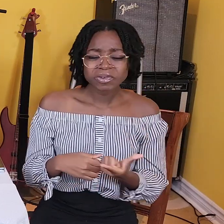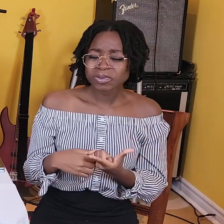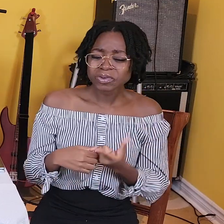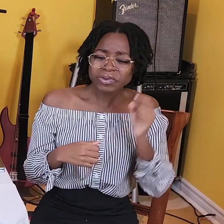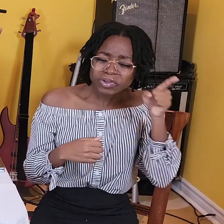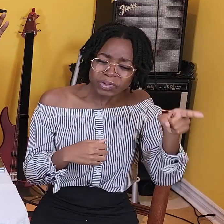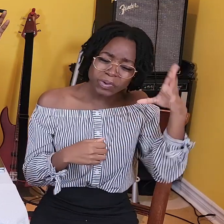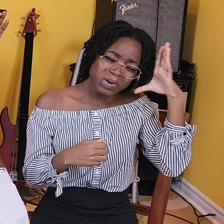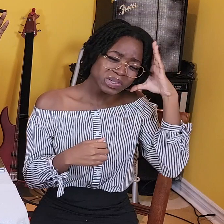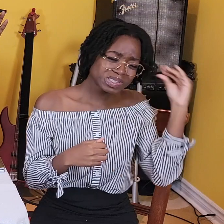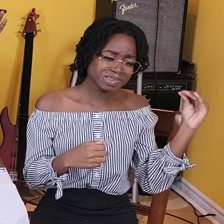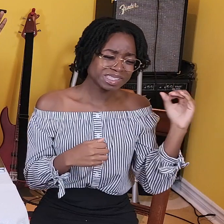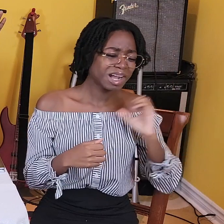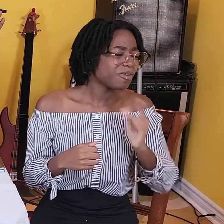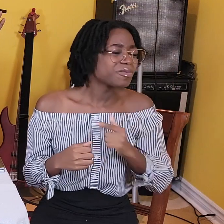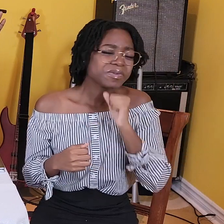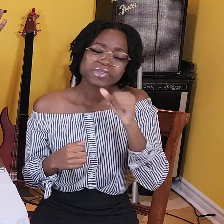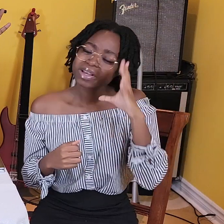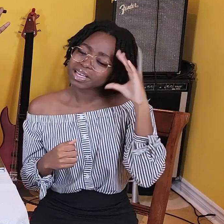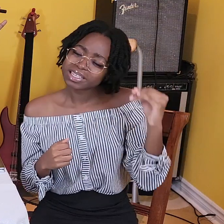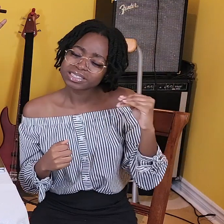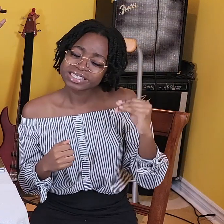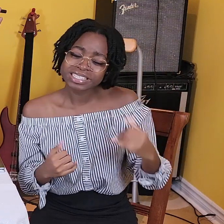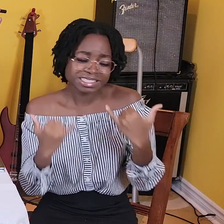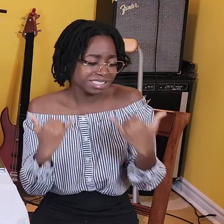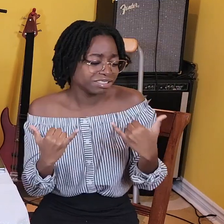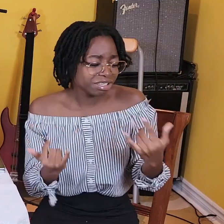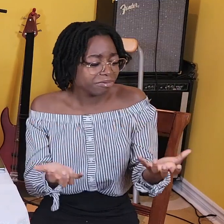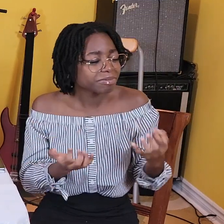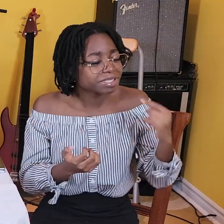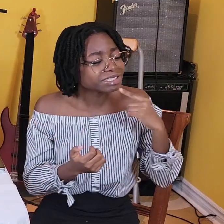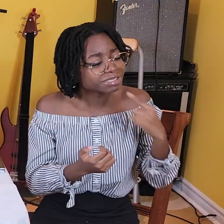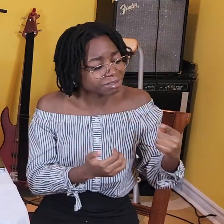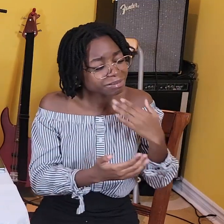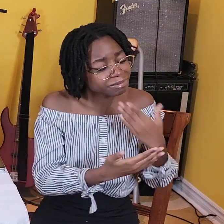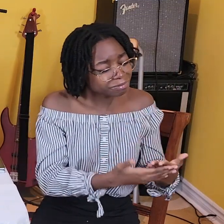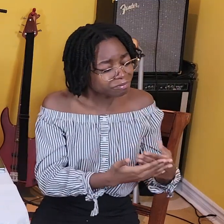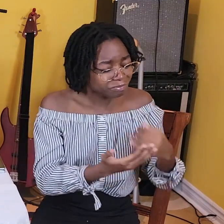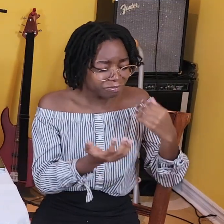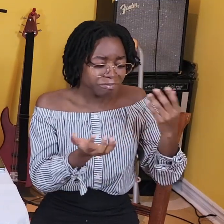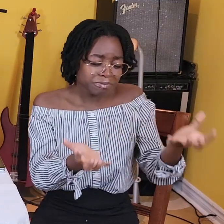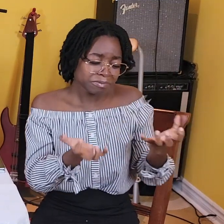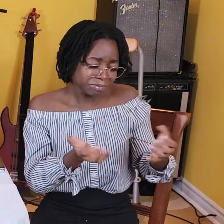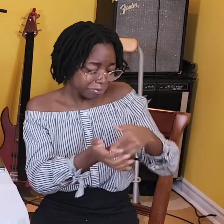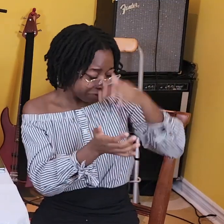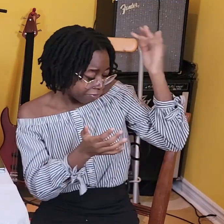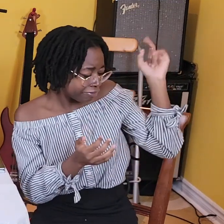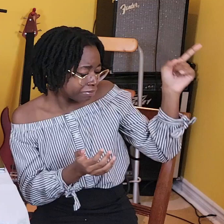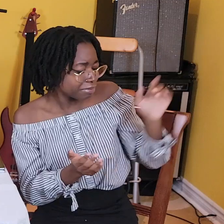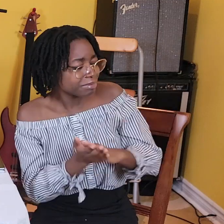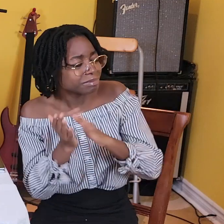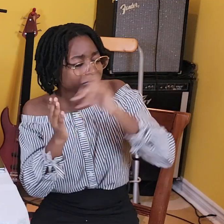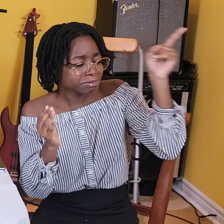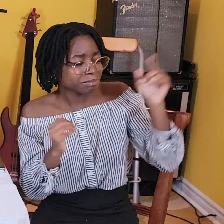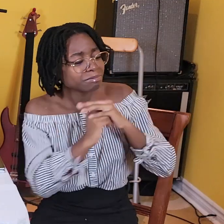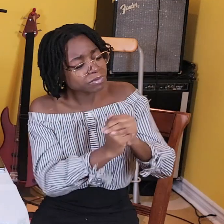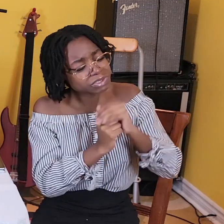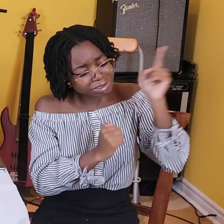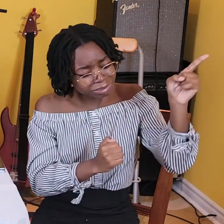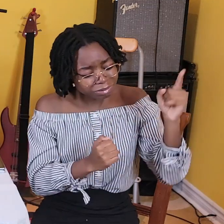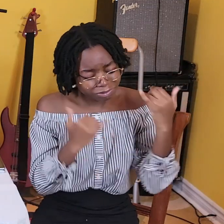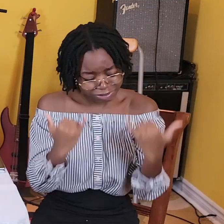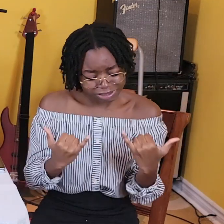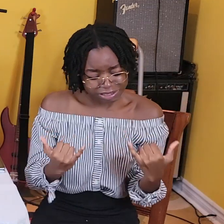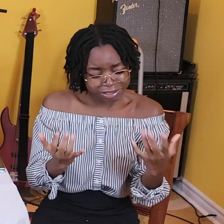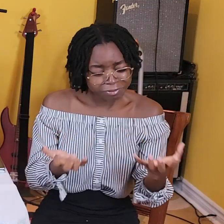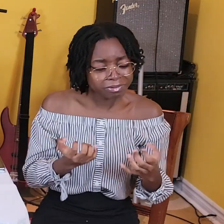through. This day we want to say thank you. This day we want to lift you up, glorify you, praise you, worship you. This day we want to say,